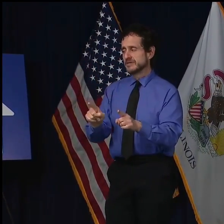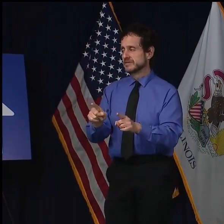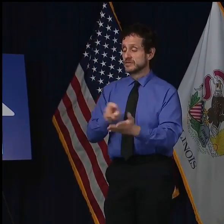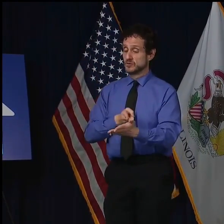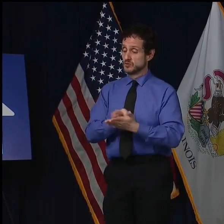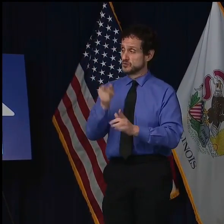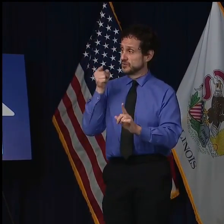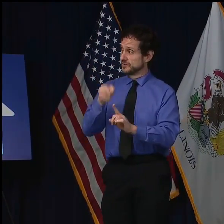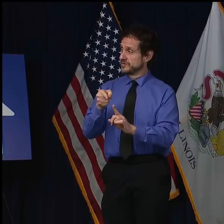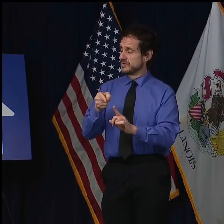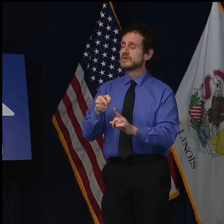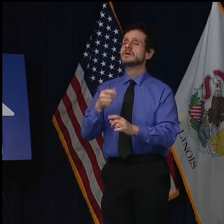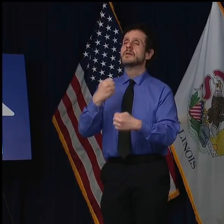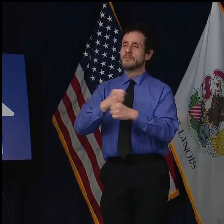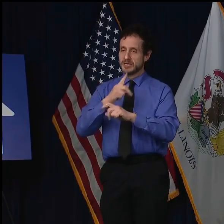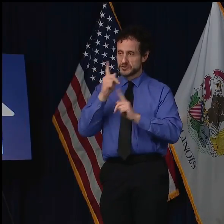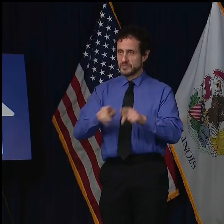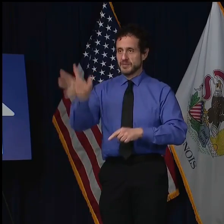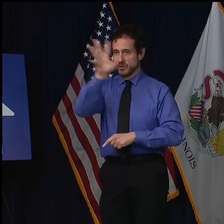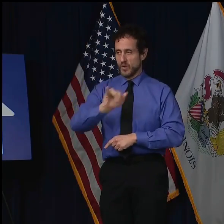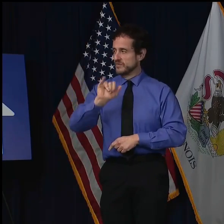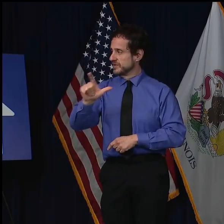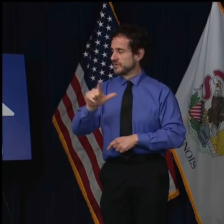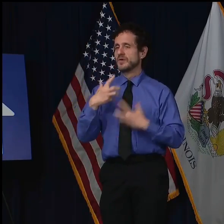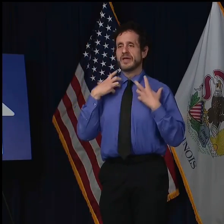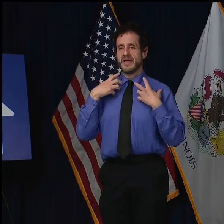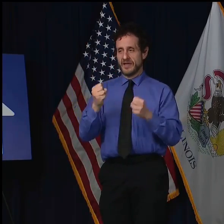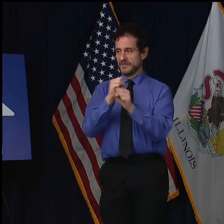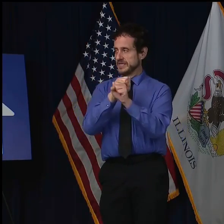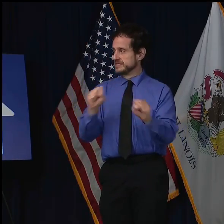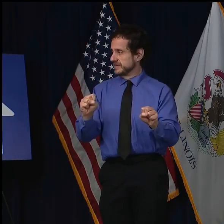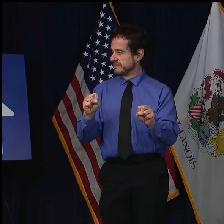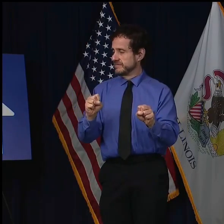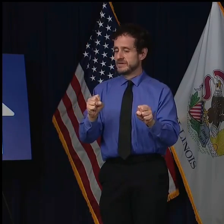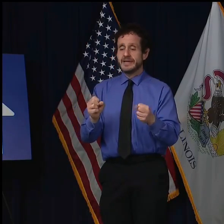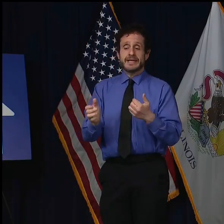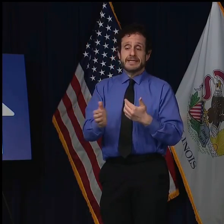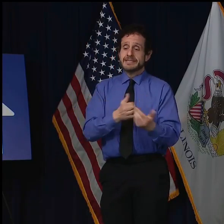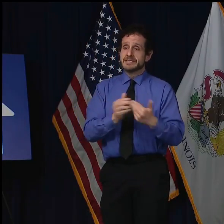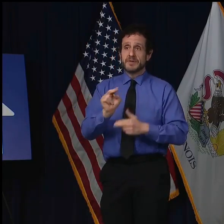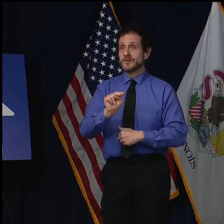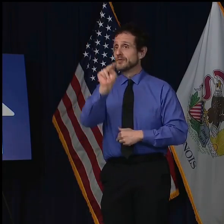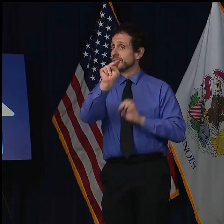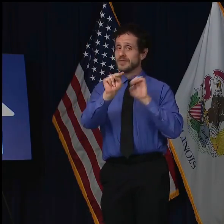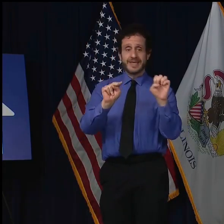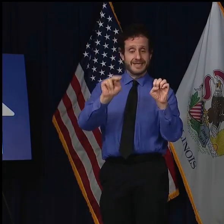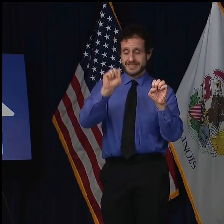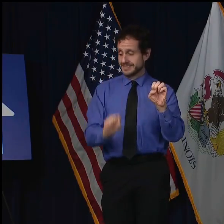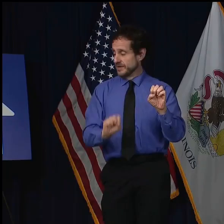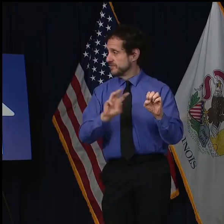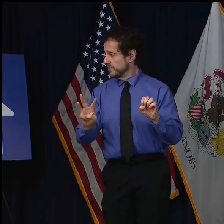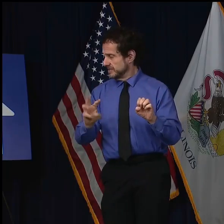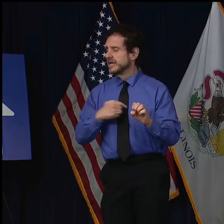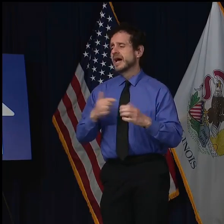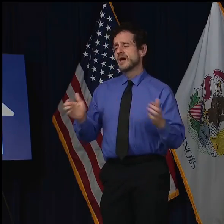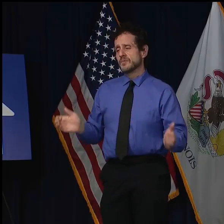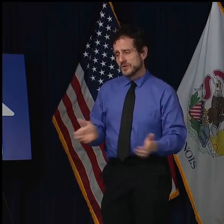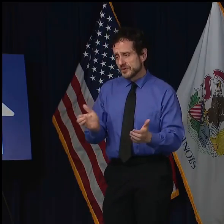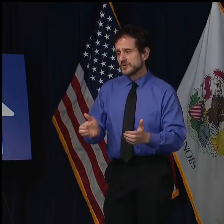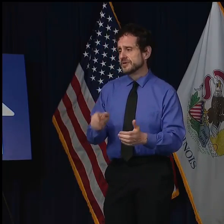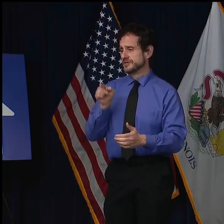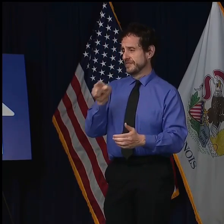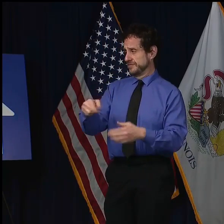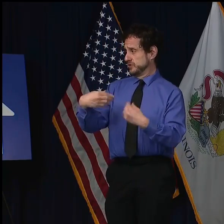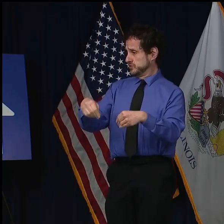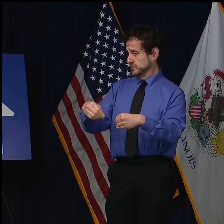the goal here is to keep everybody healthy and safe in every community, even in that community, and I certainly would encourage